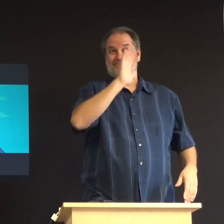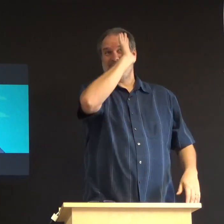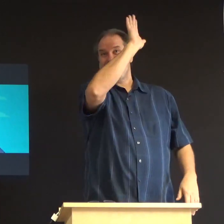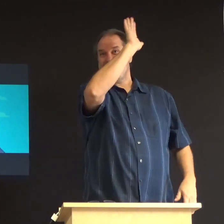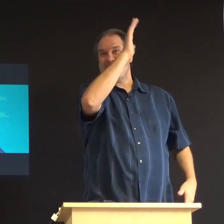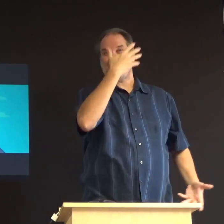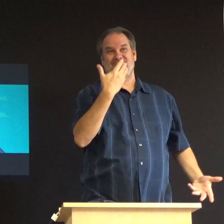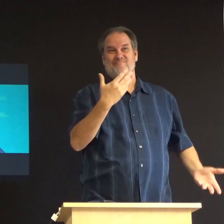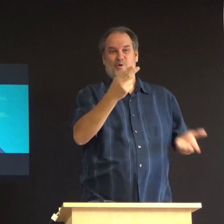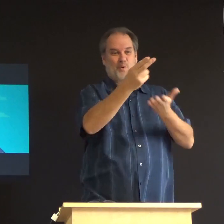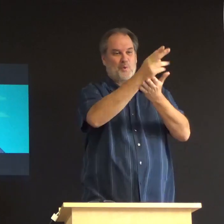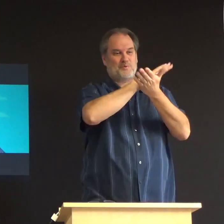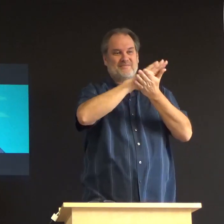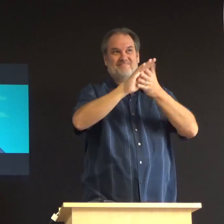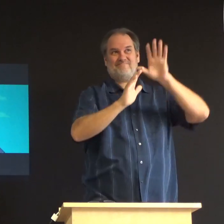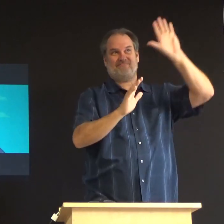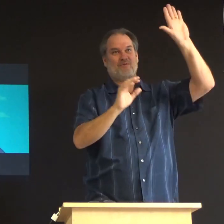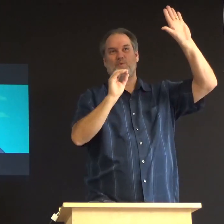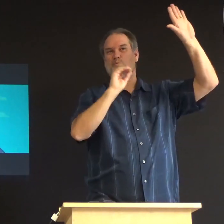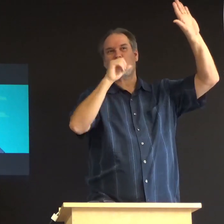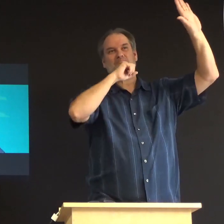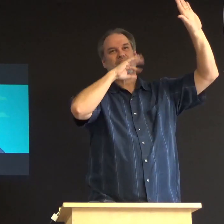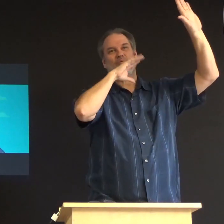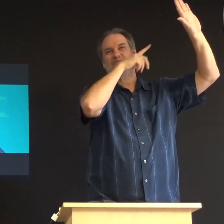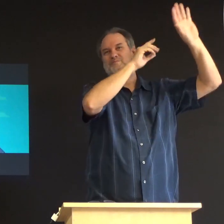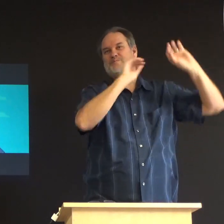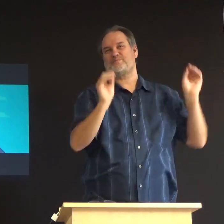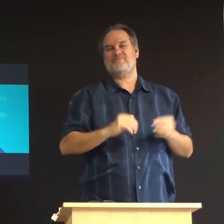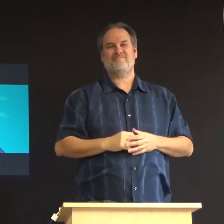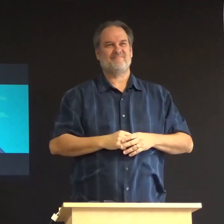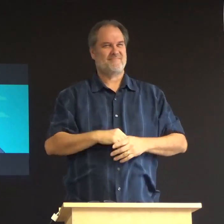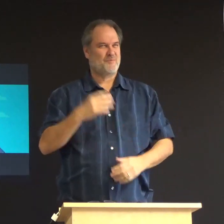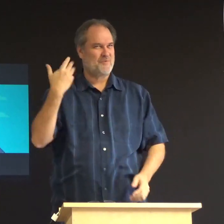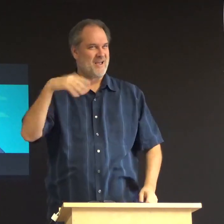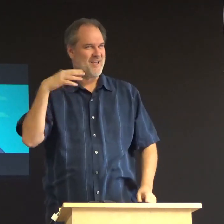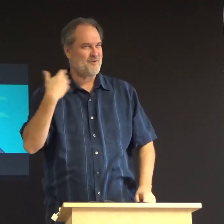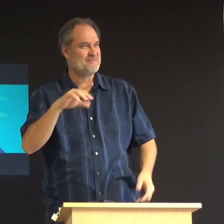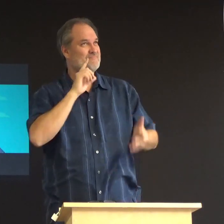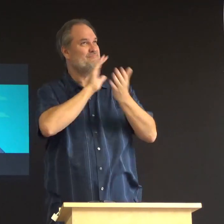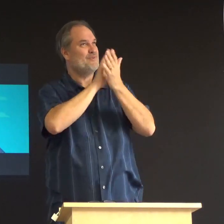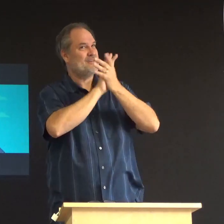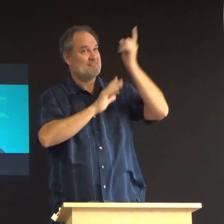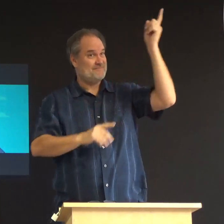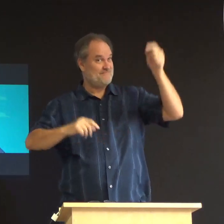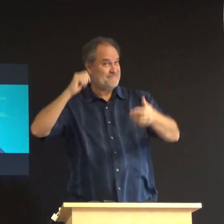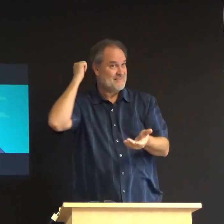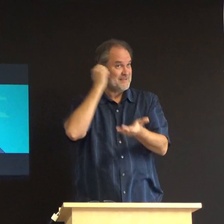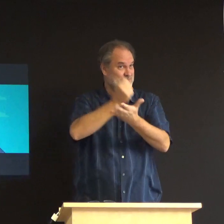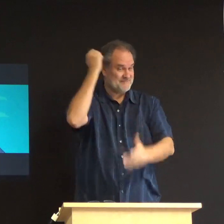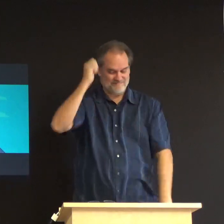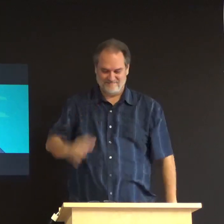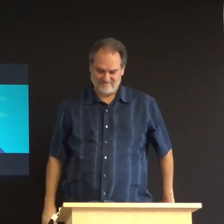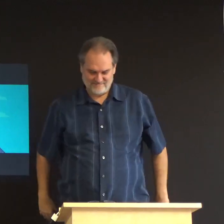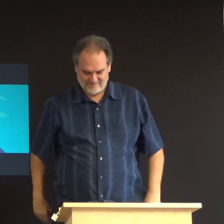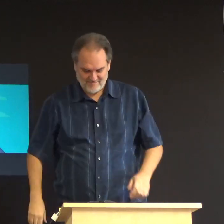Someday we will understand the mystery of holiness. There's no pollution before it. In prison.